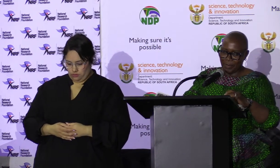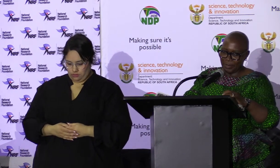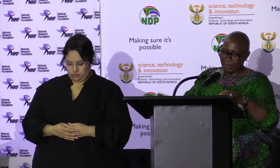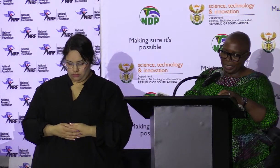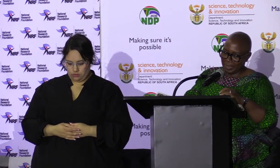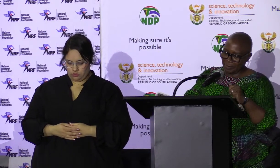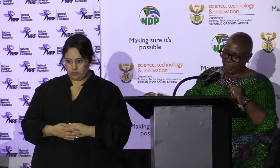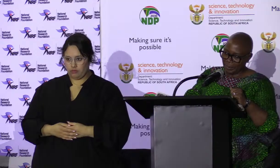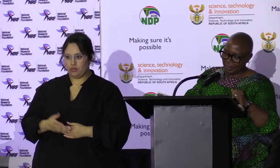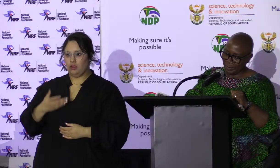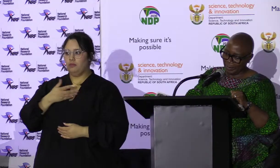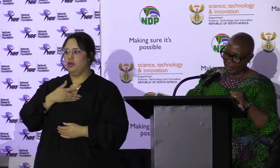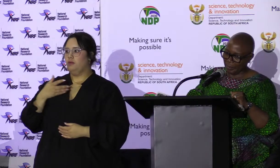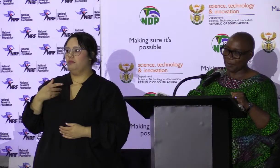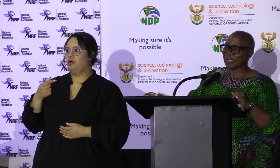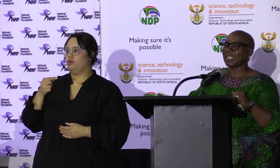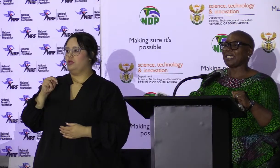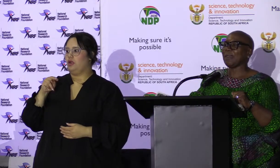Mama